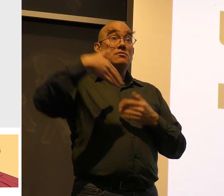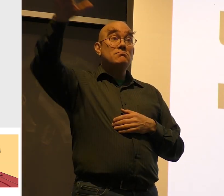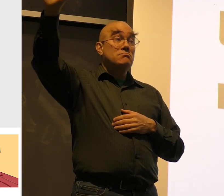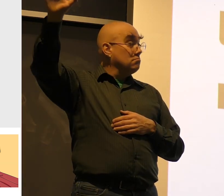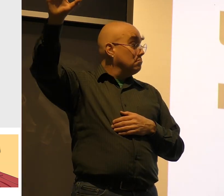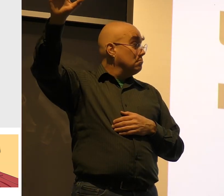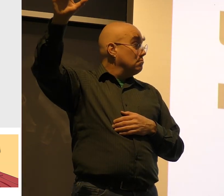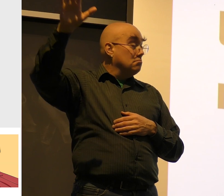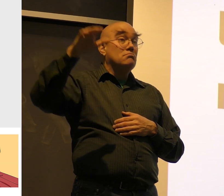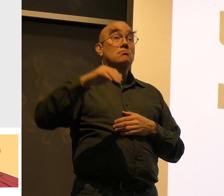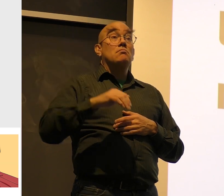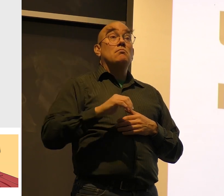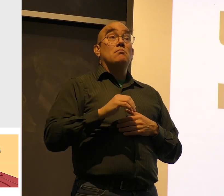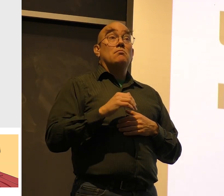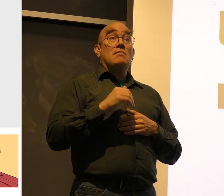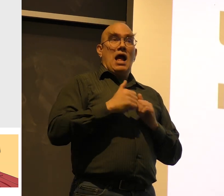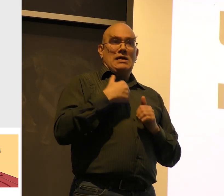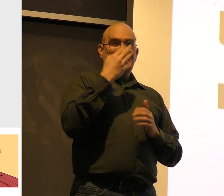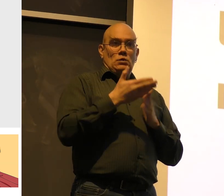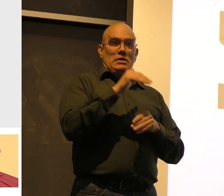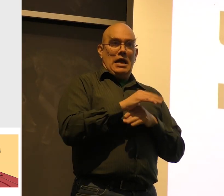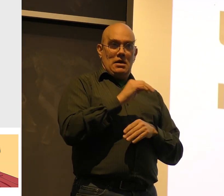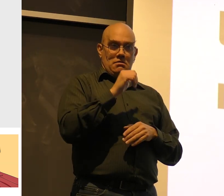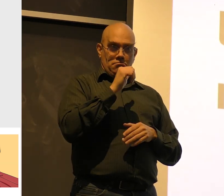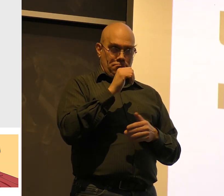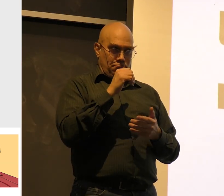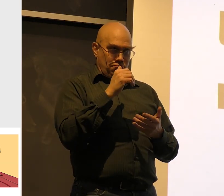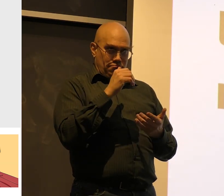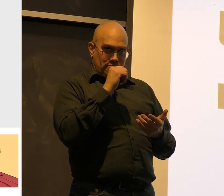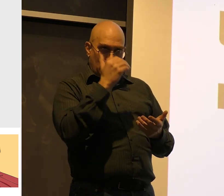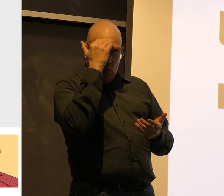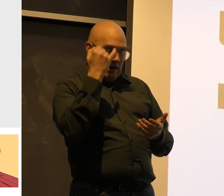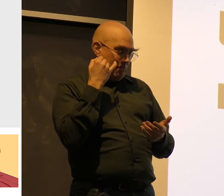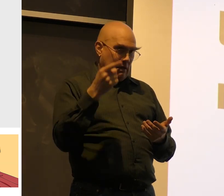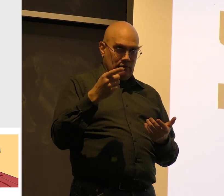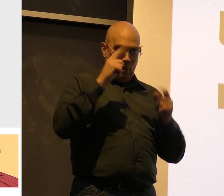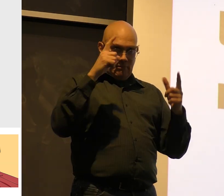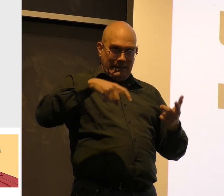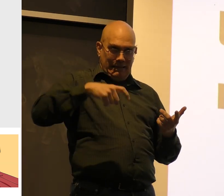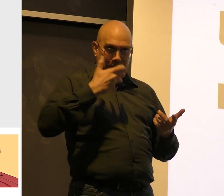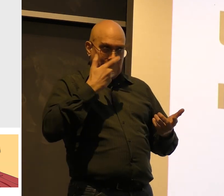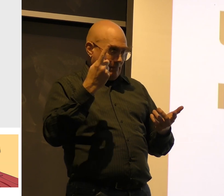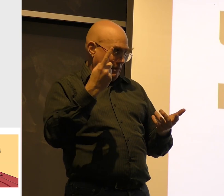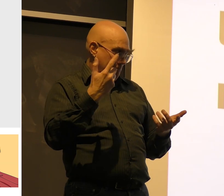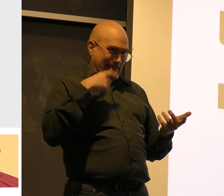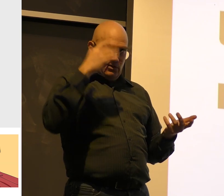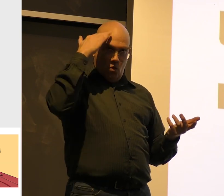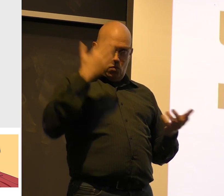If my wife is away, how do I sleep through the night and not know if they're waking up, if they're